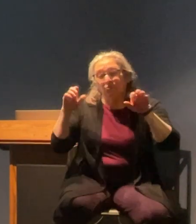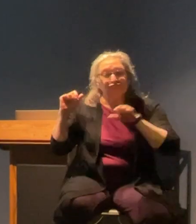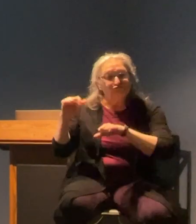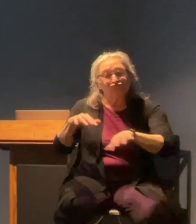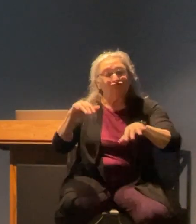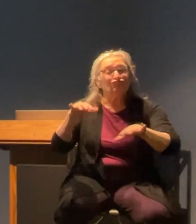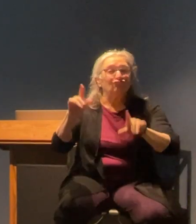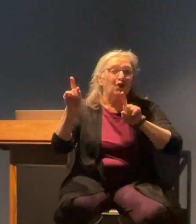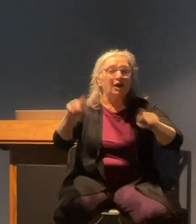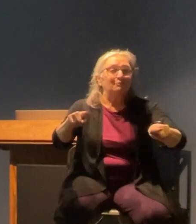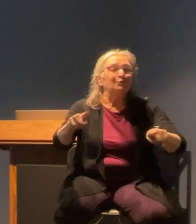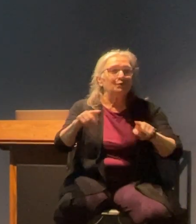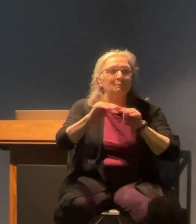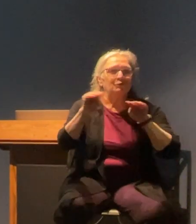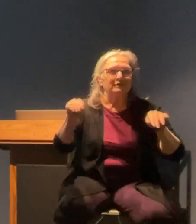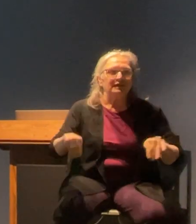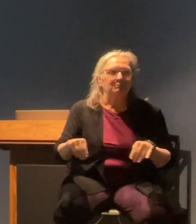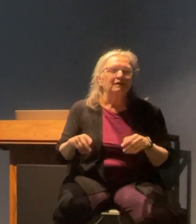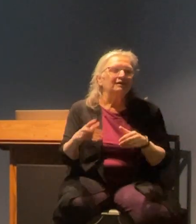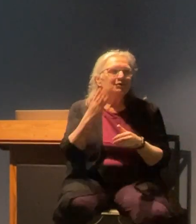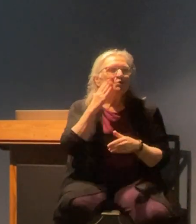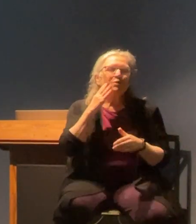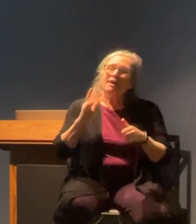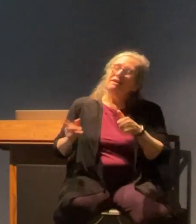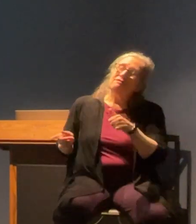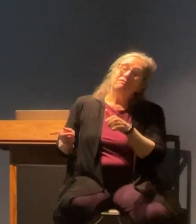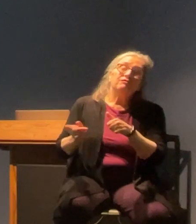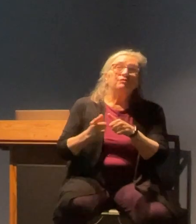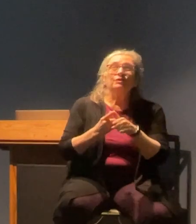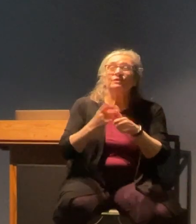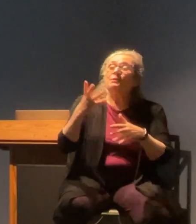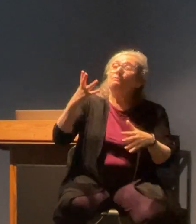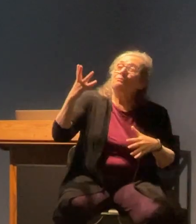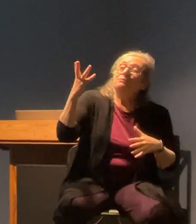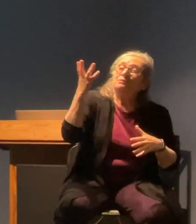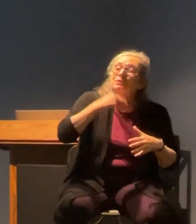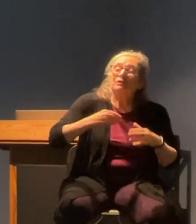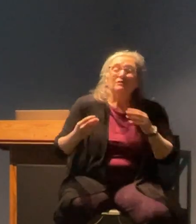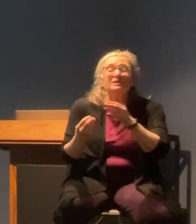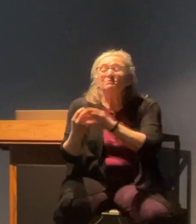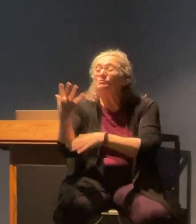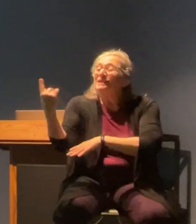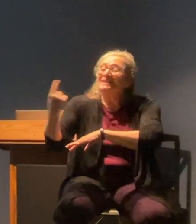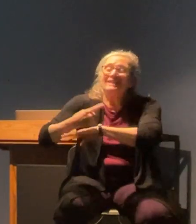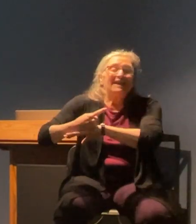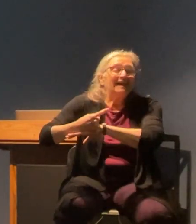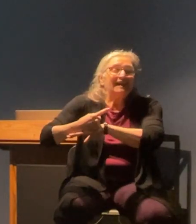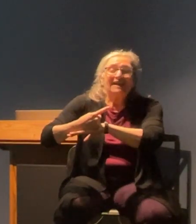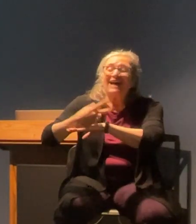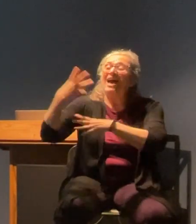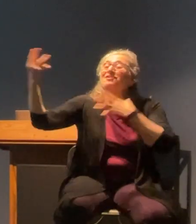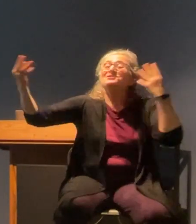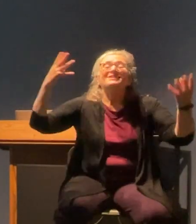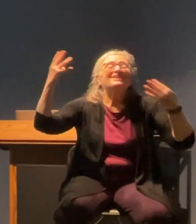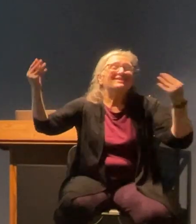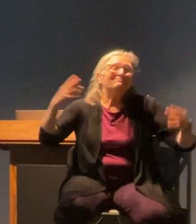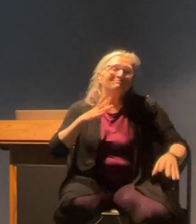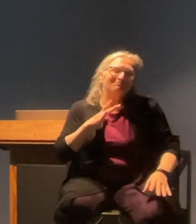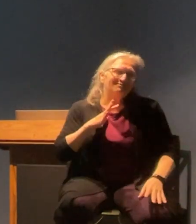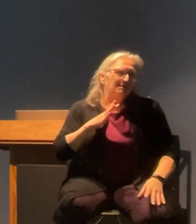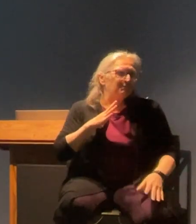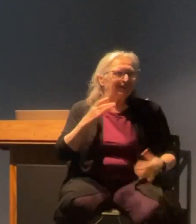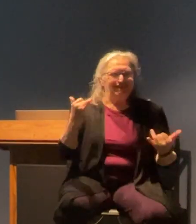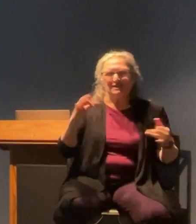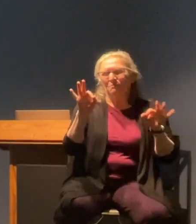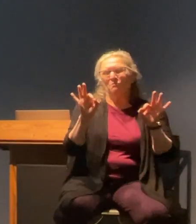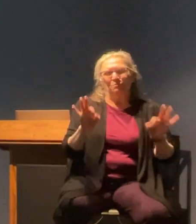the first, let's say, glorious spring day. That's a good day to be outside, but this is perfect weather to be inside in a museum, and we